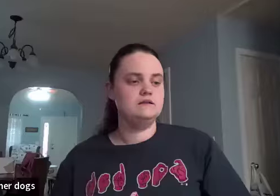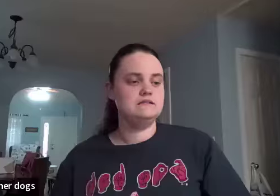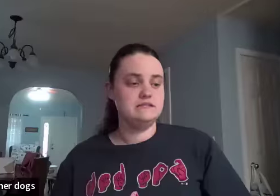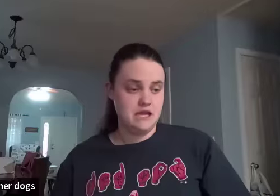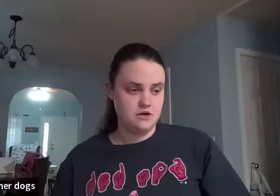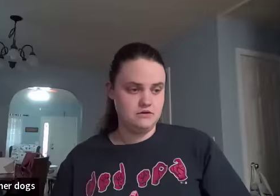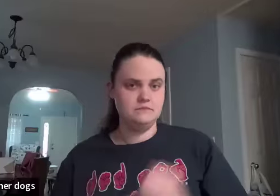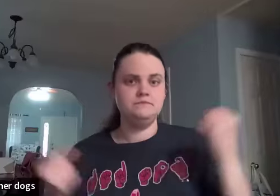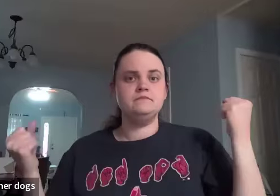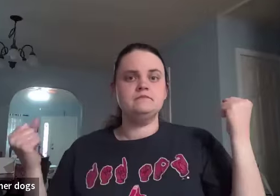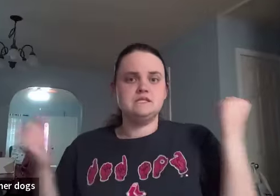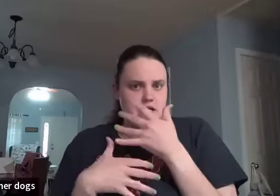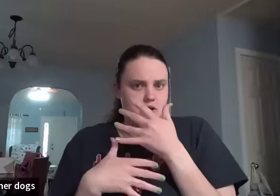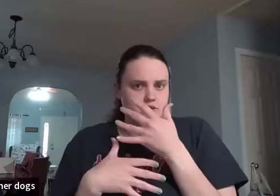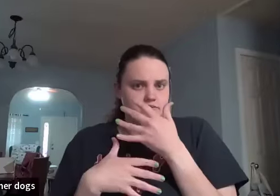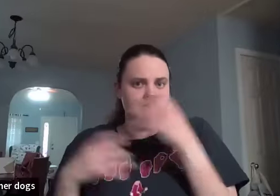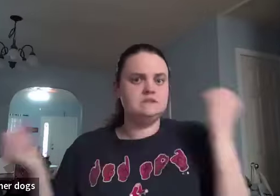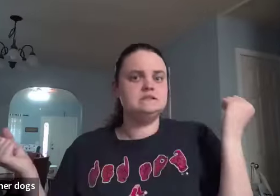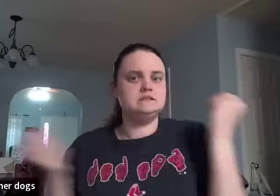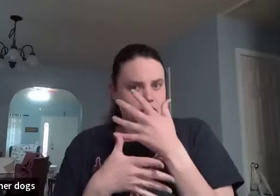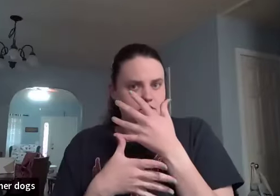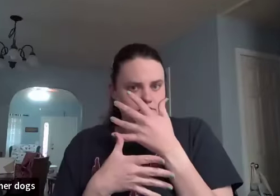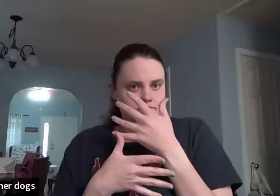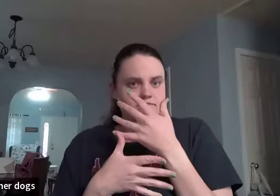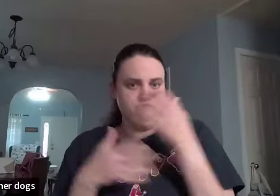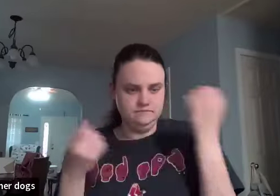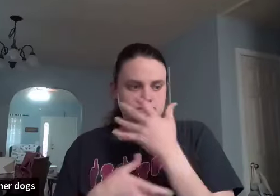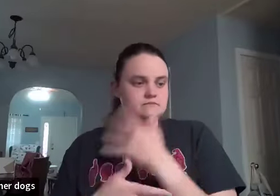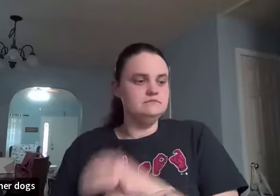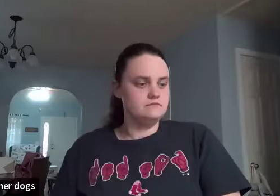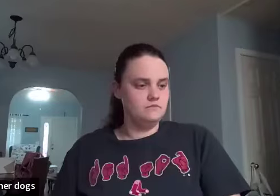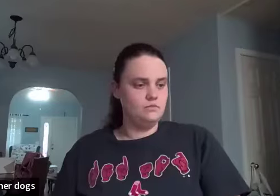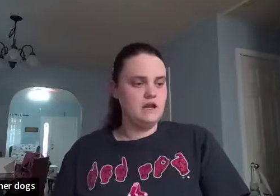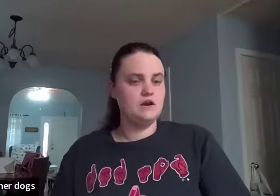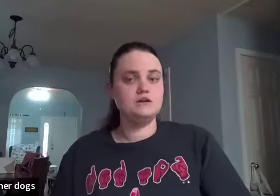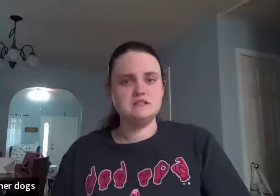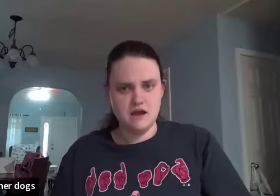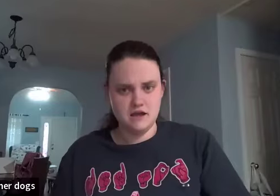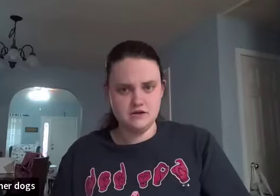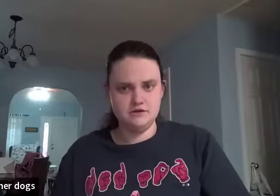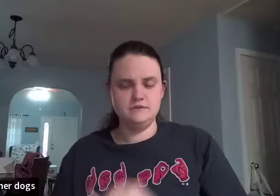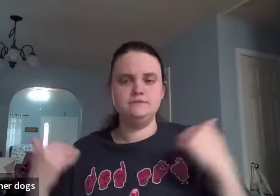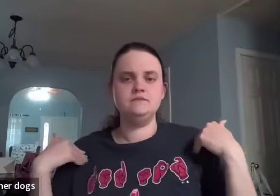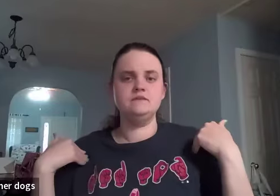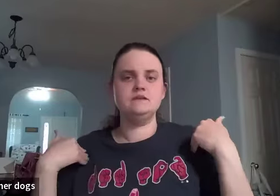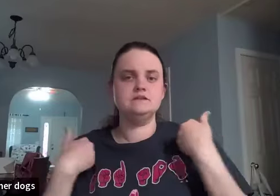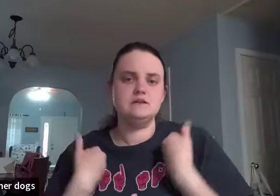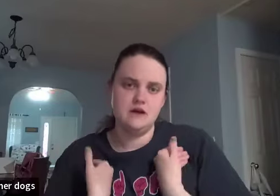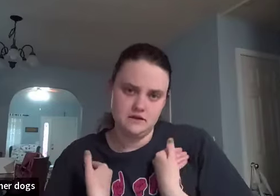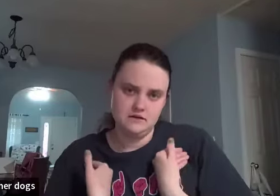our scared, scared, scared. We had our tired,